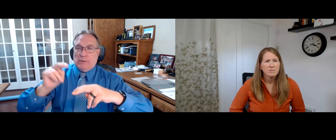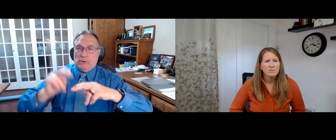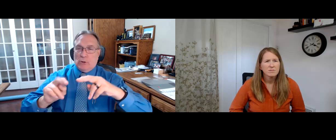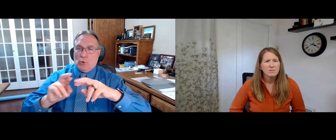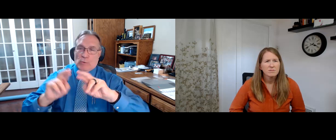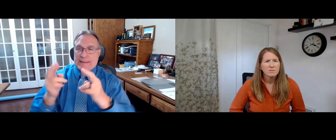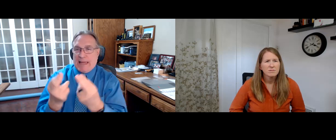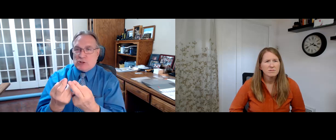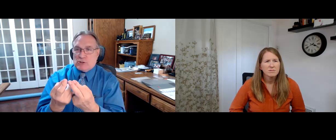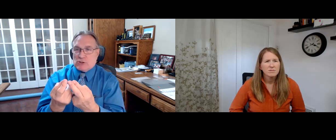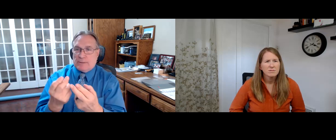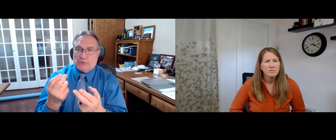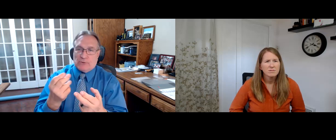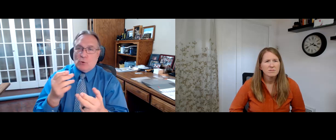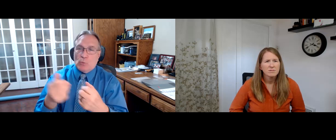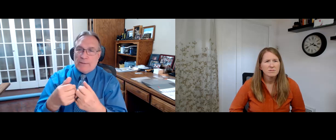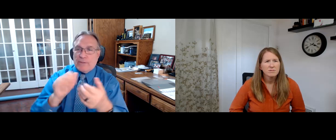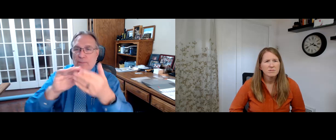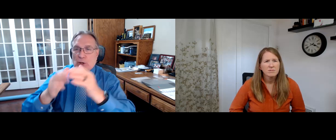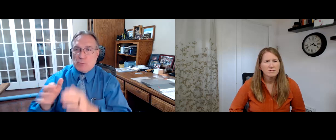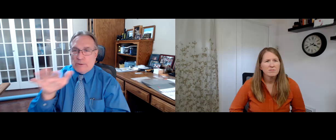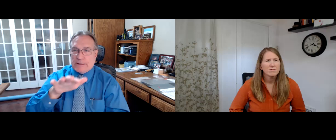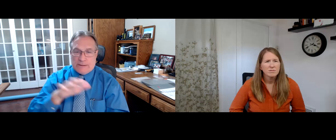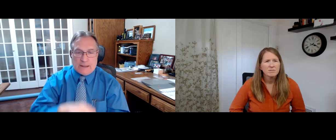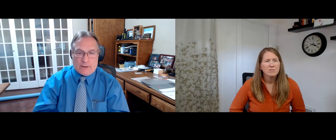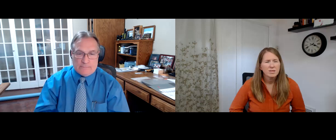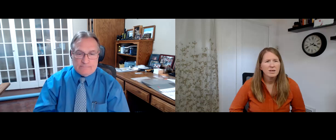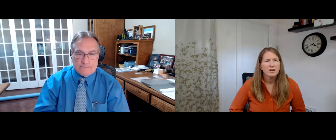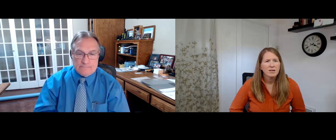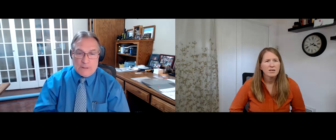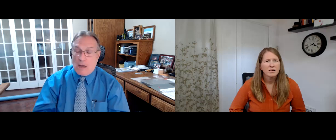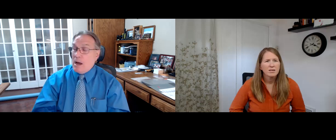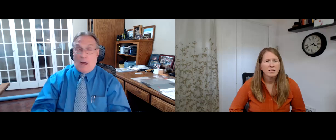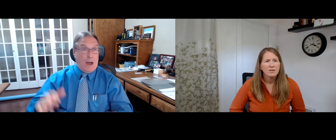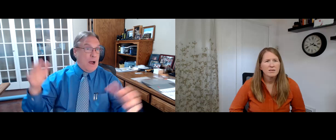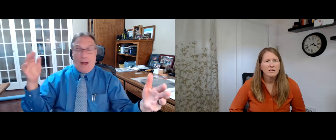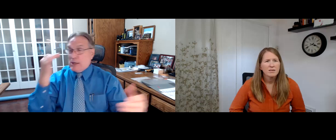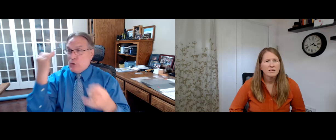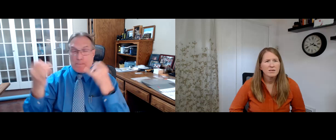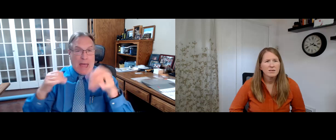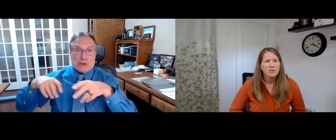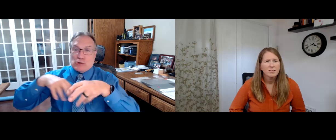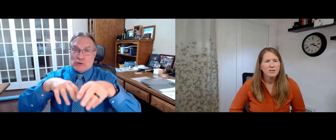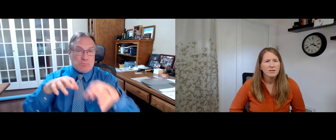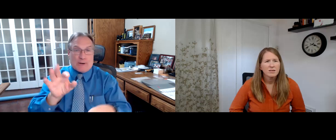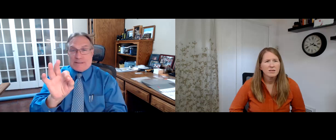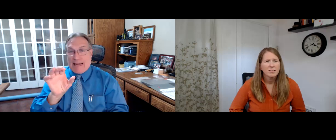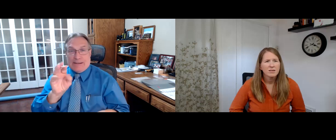build relationships with the community in the area. Can you imagine you just marched